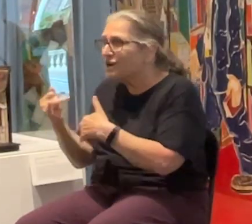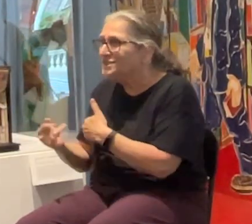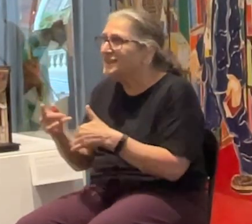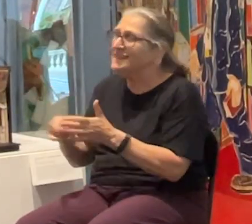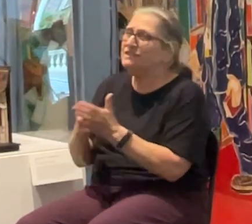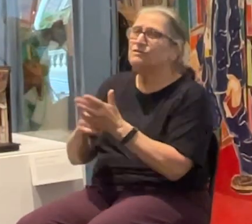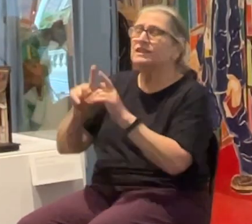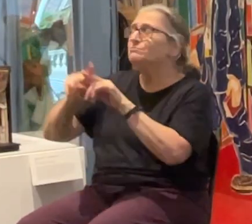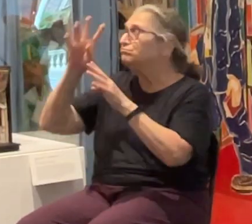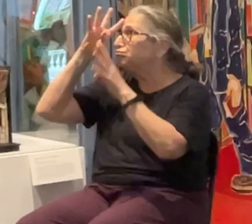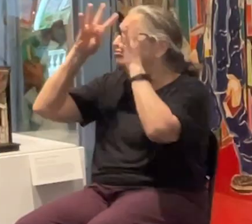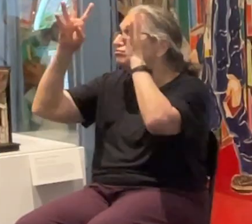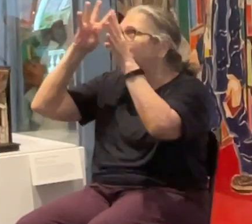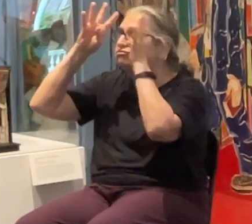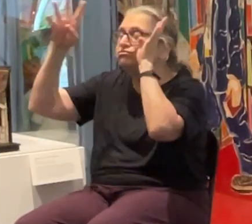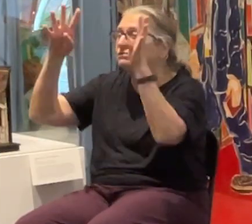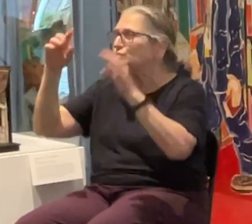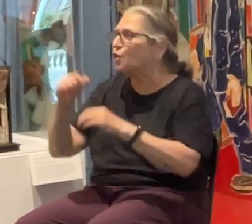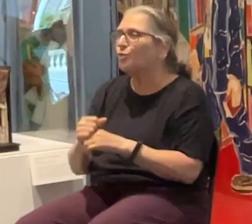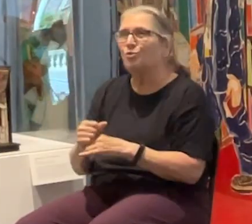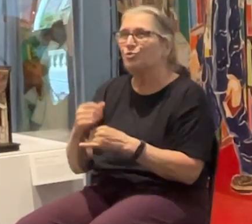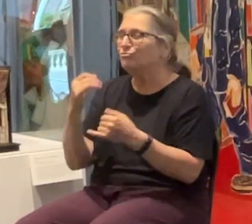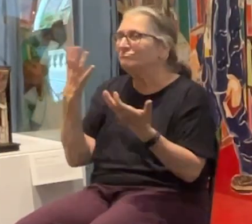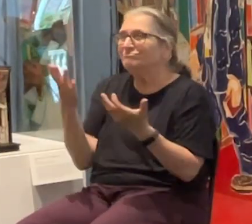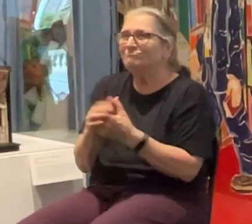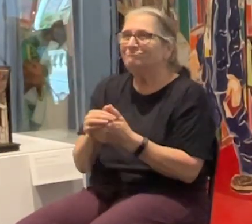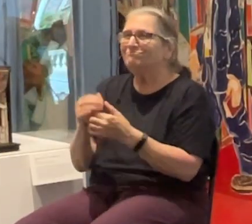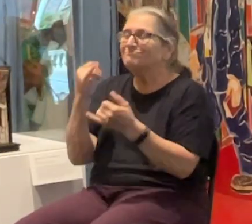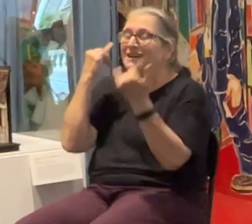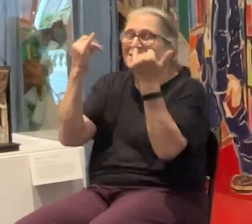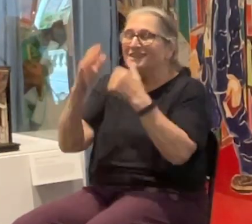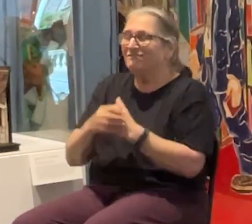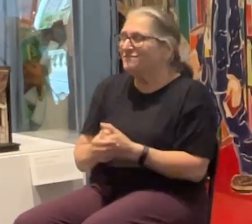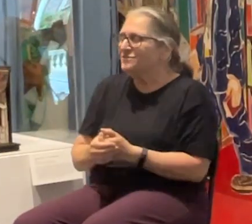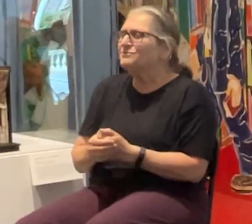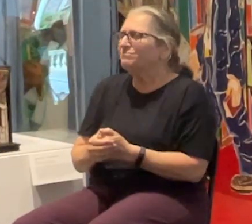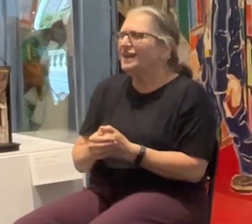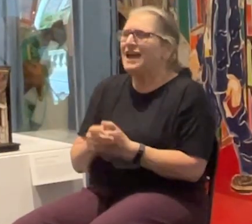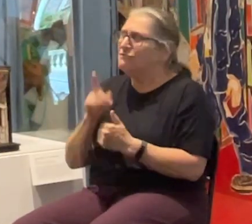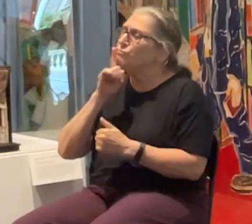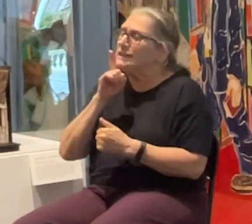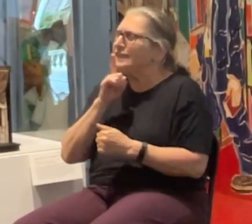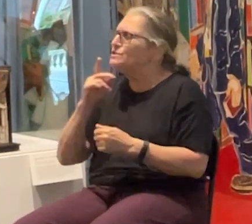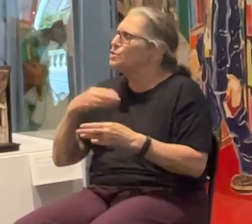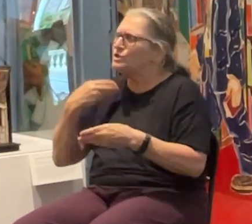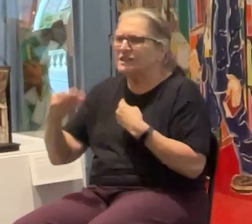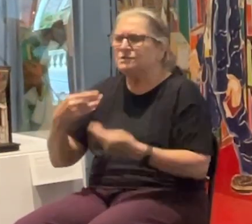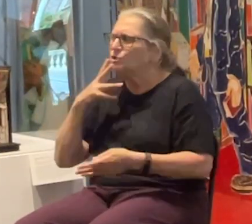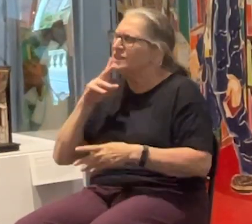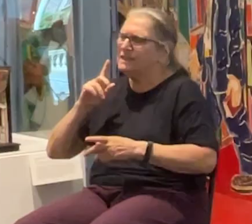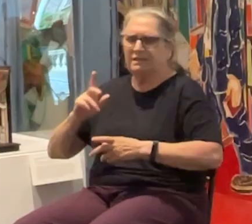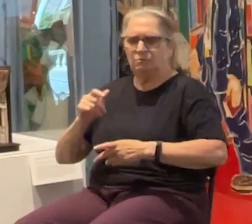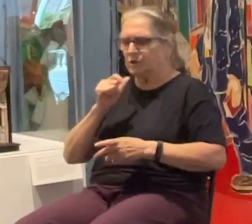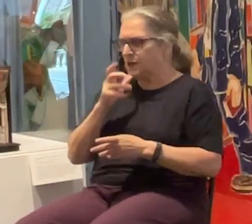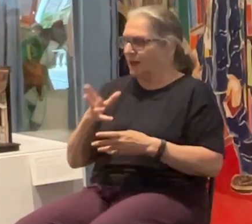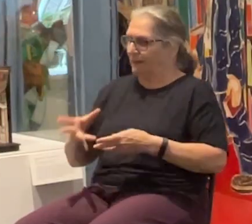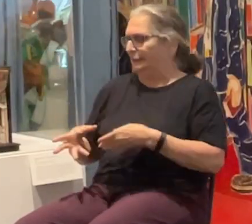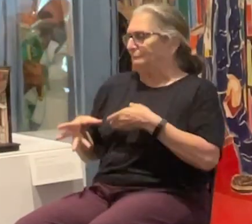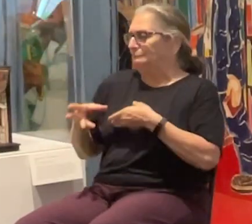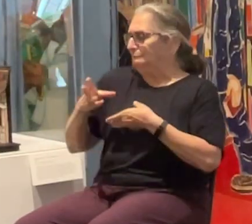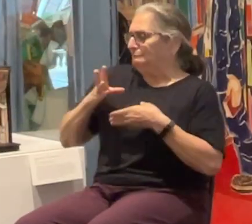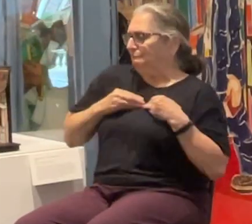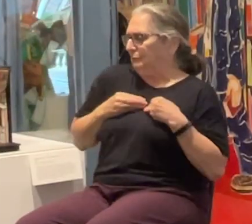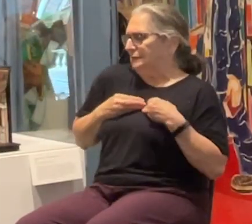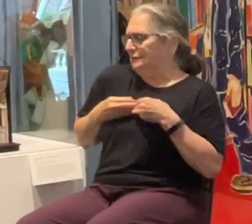imaginative. And the other thing is he was very, very generous about giving credit to all of us. So we would get our names